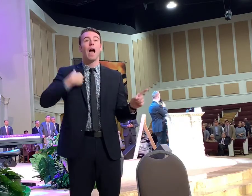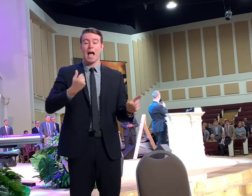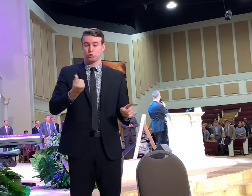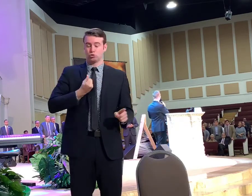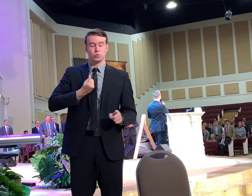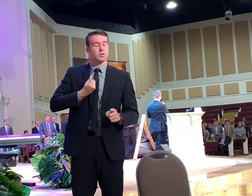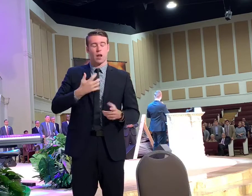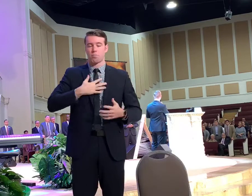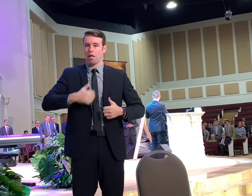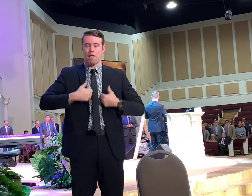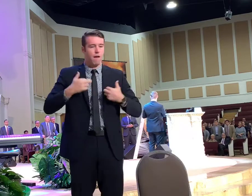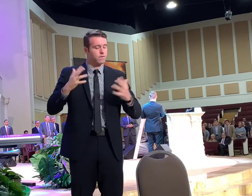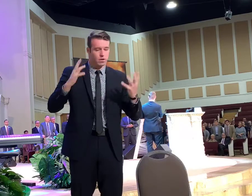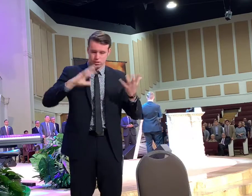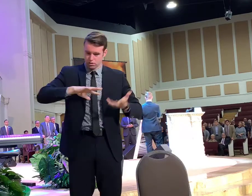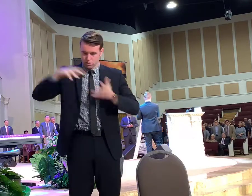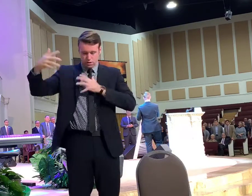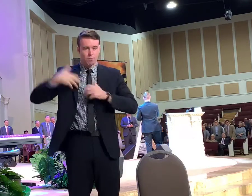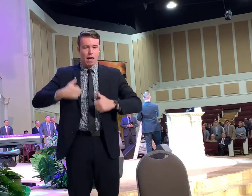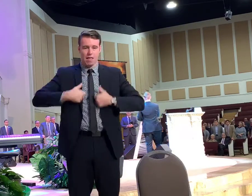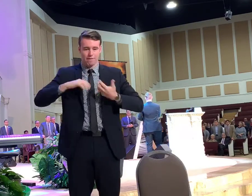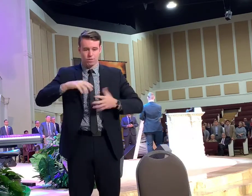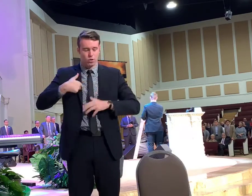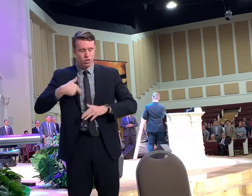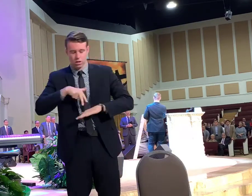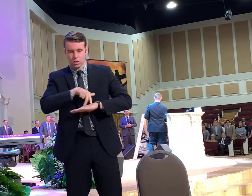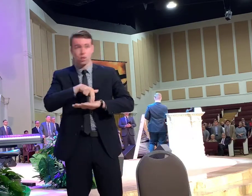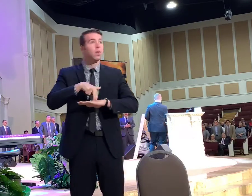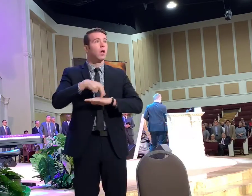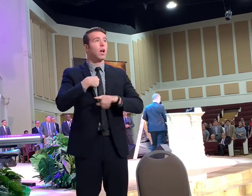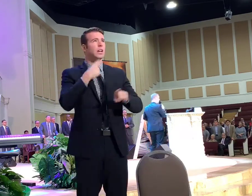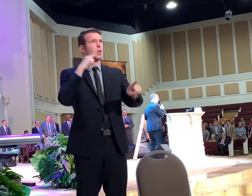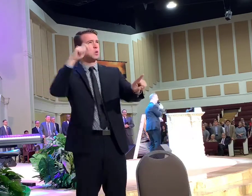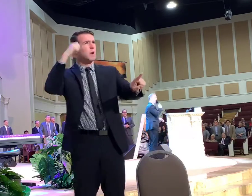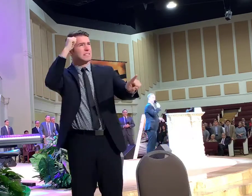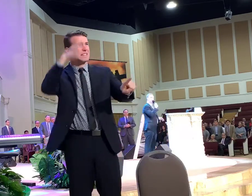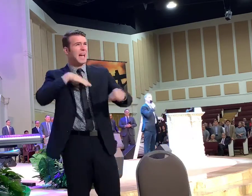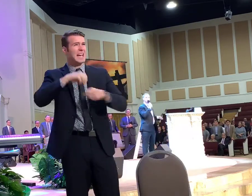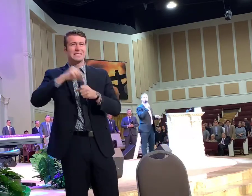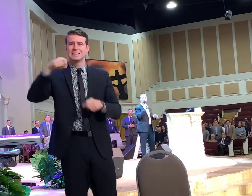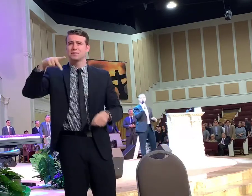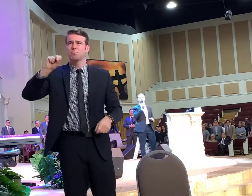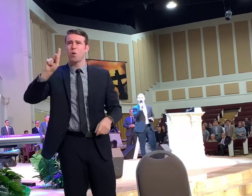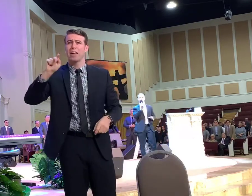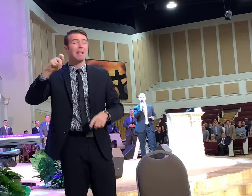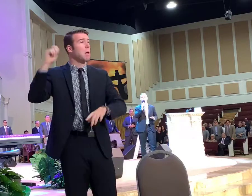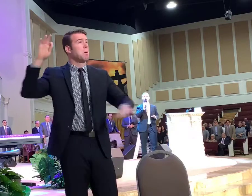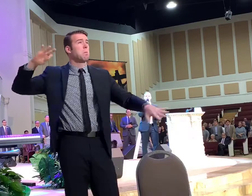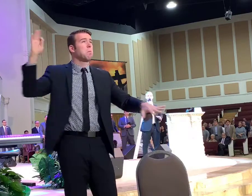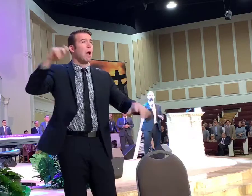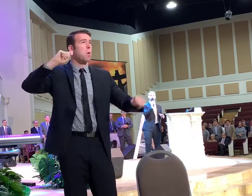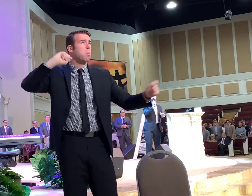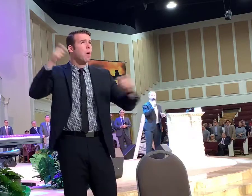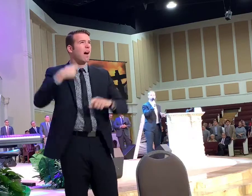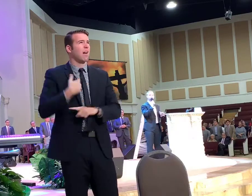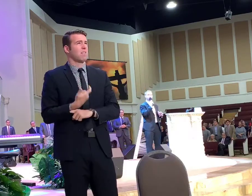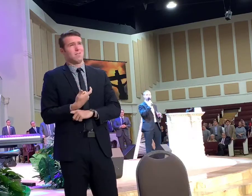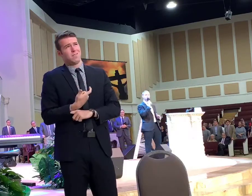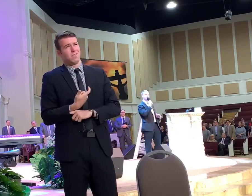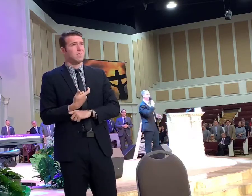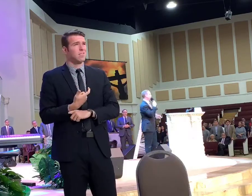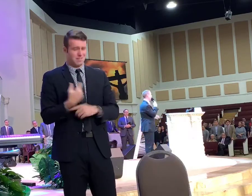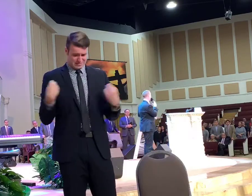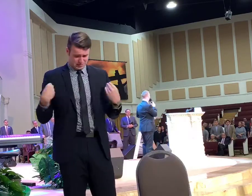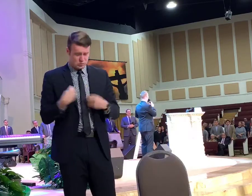home. There was this crazy guy preaching behind the pulpit and going wild. And I thought, why is this dude in a